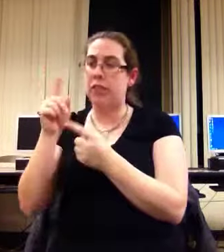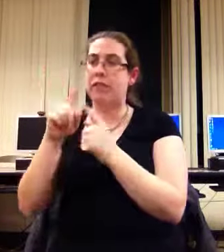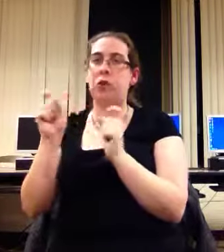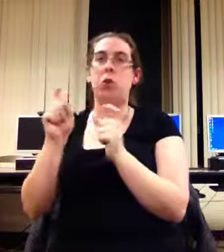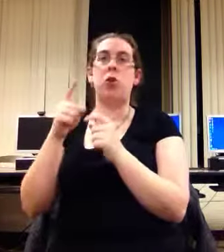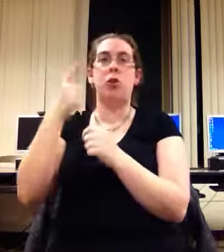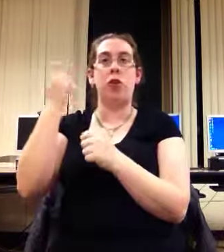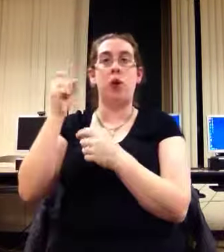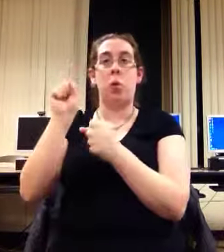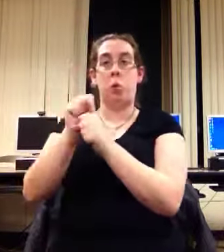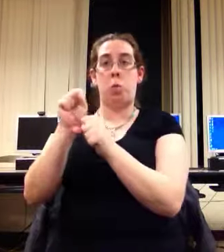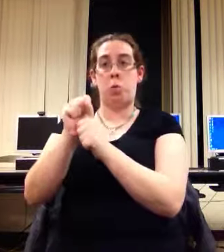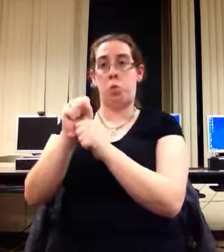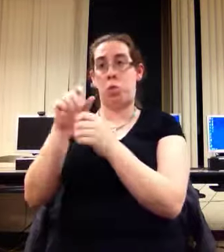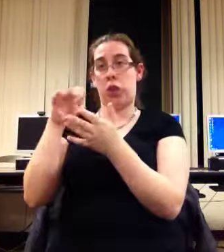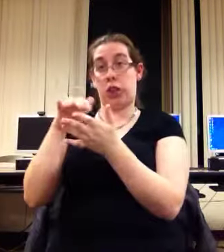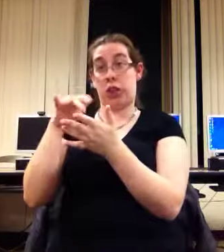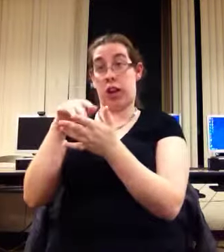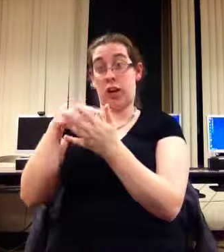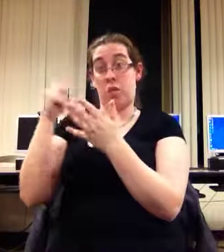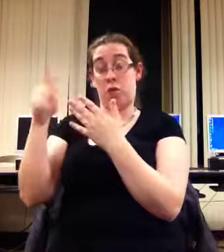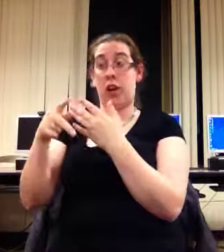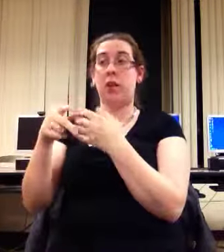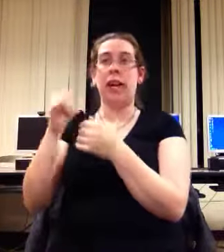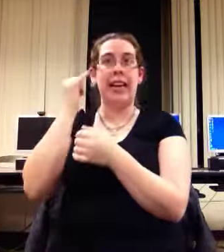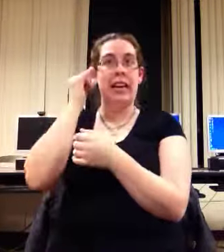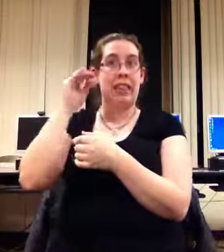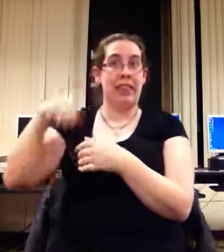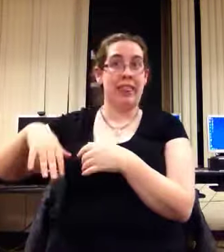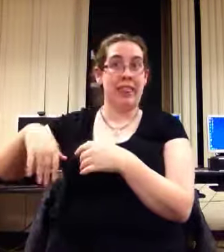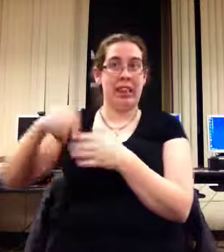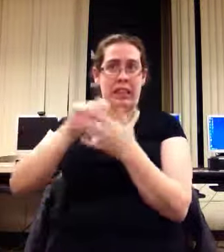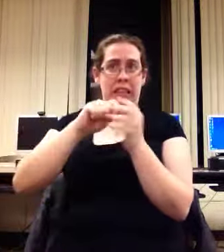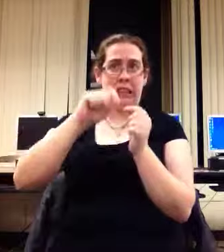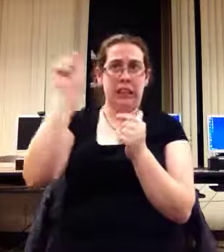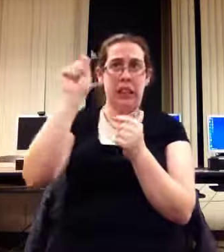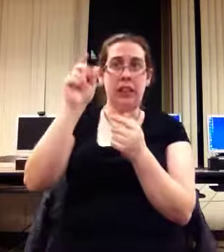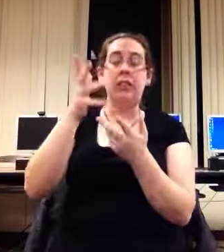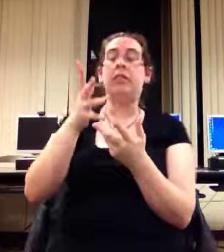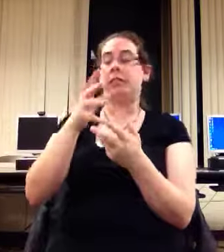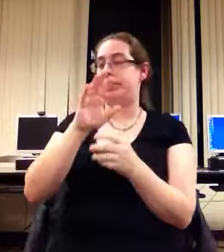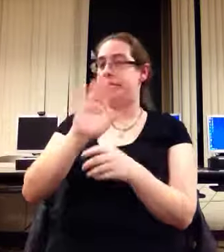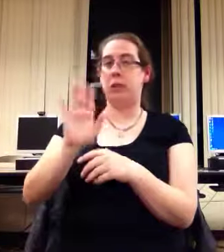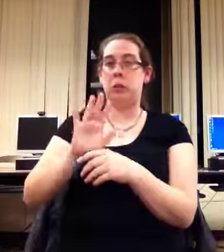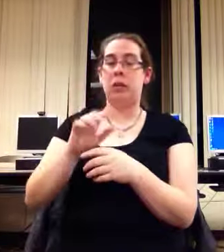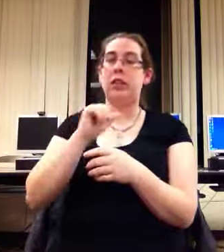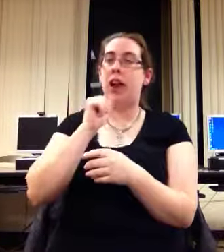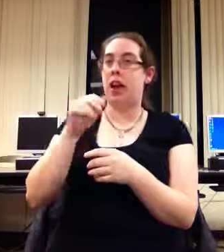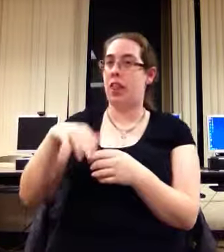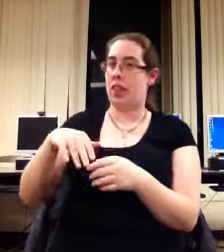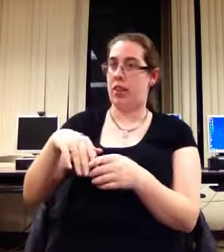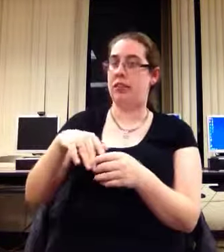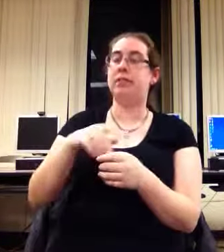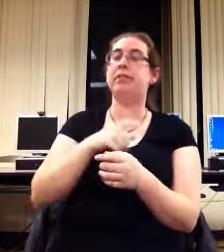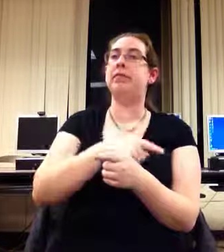don't worry, it isn't too late. Each institution has its own application procedures and deadlines for